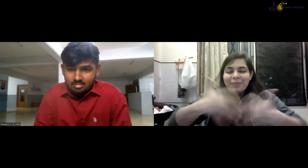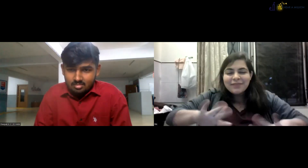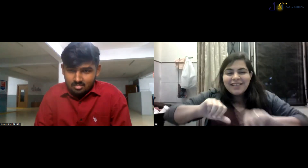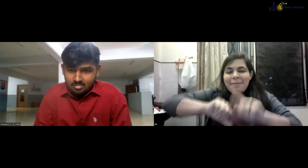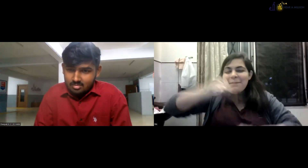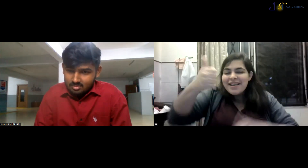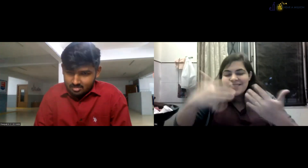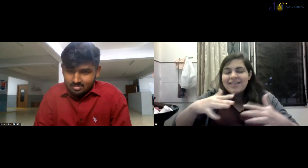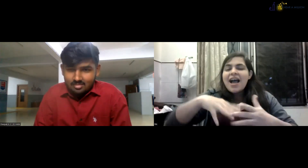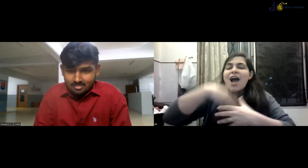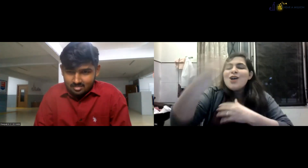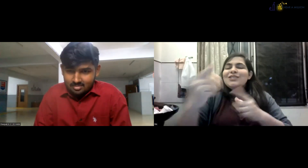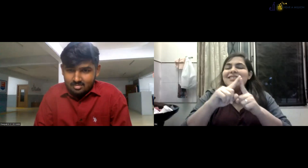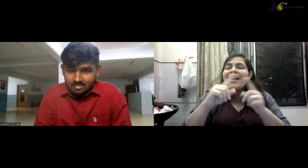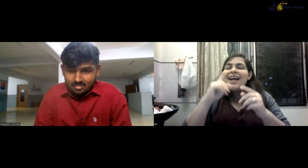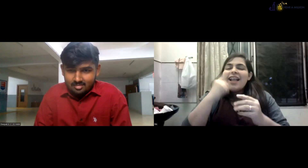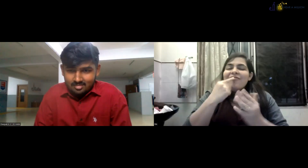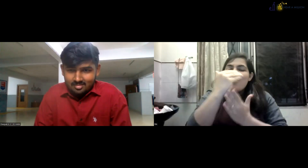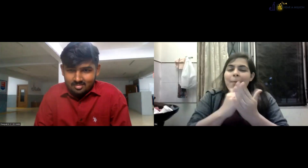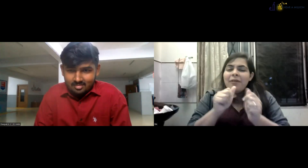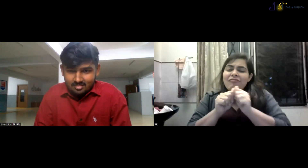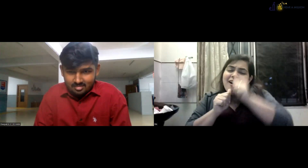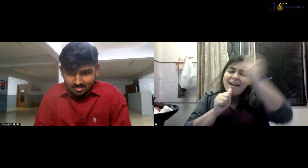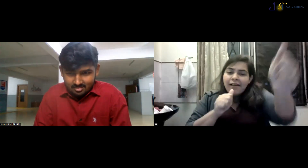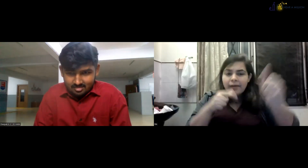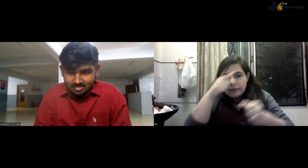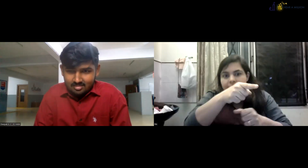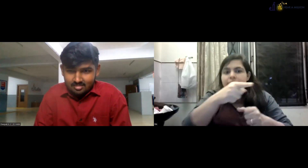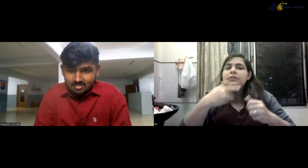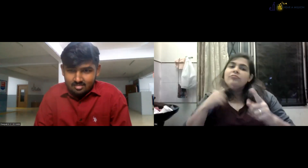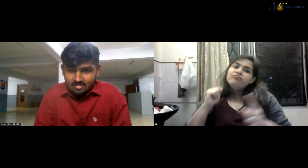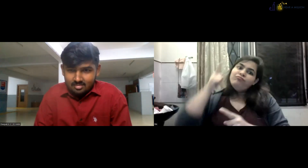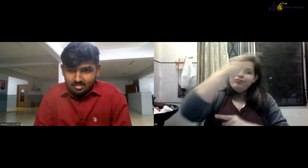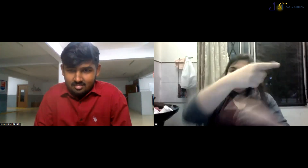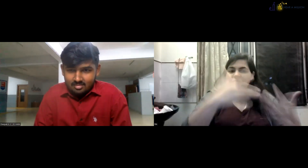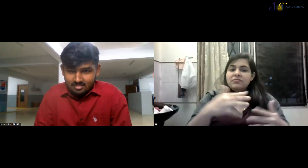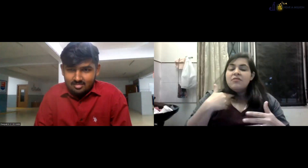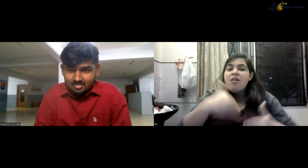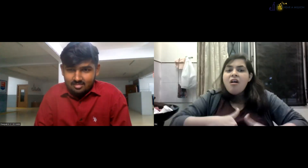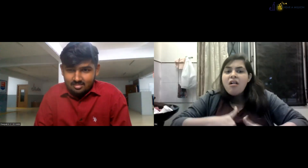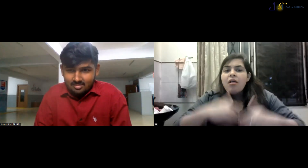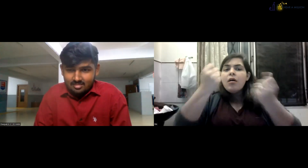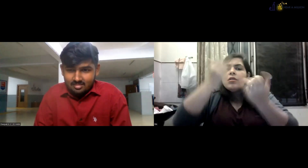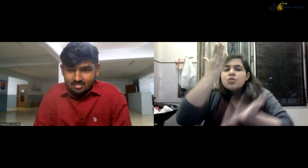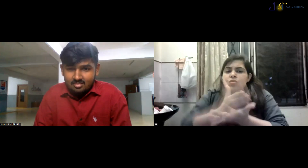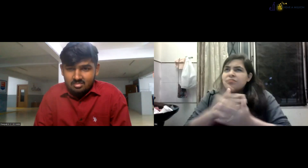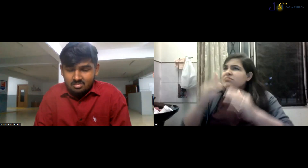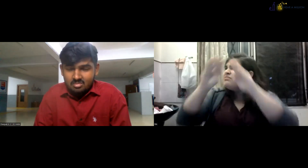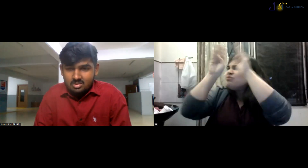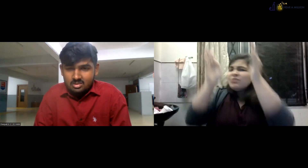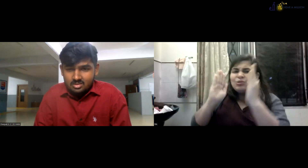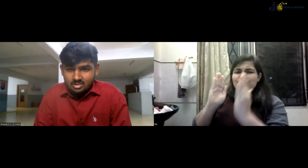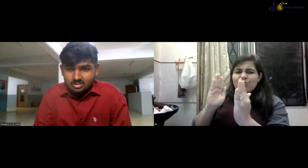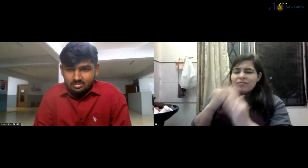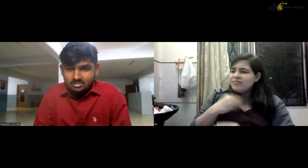okay. So I was when studying in the 10th standard, I saw that I visiting the